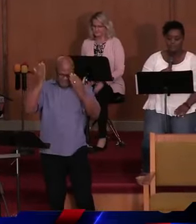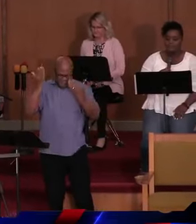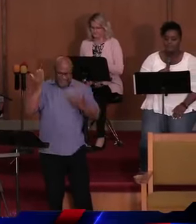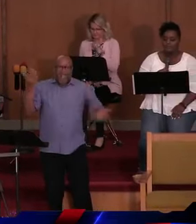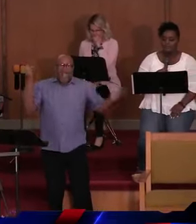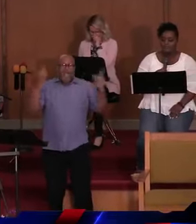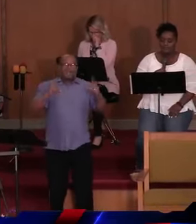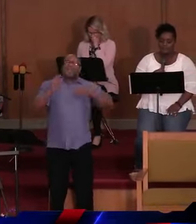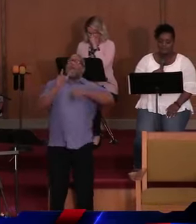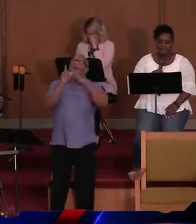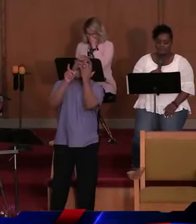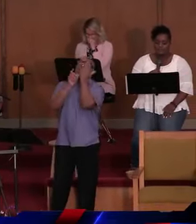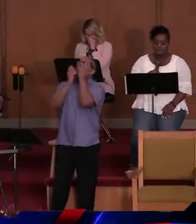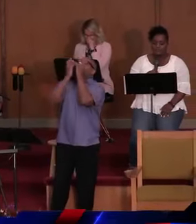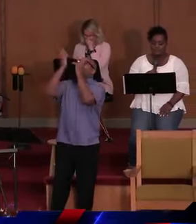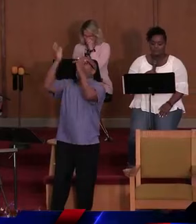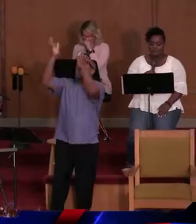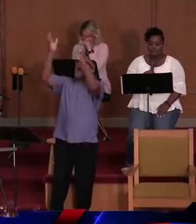when I call.